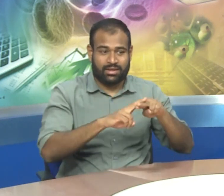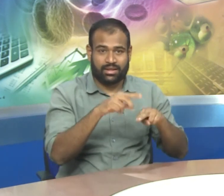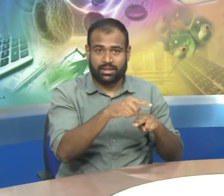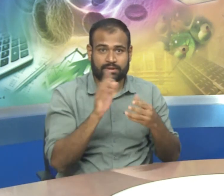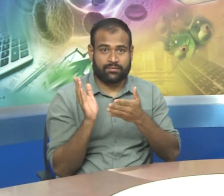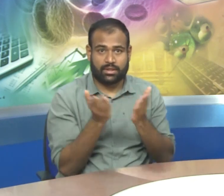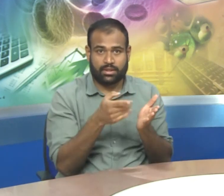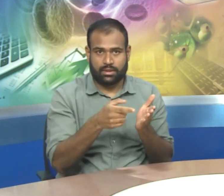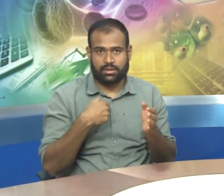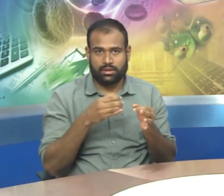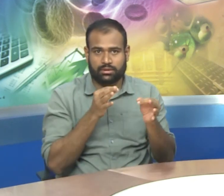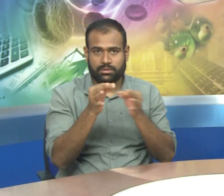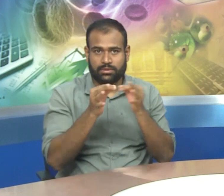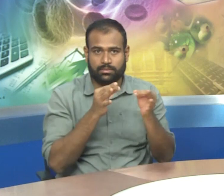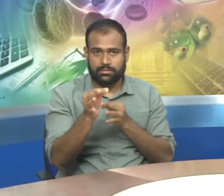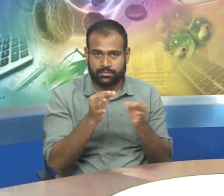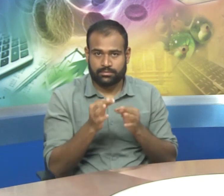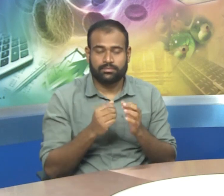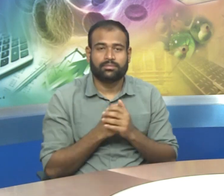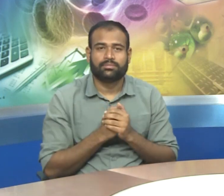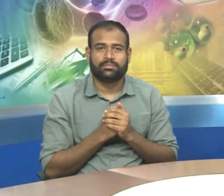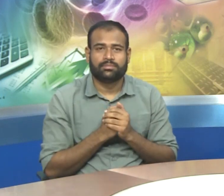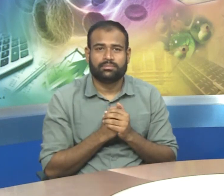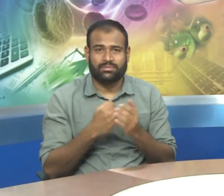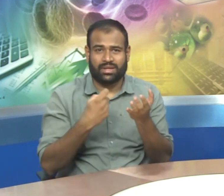Let us now understand the reference services first.